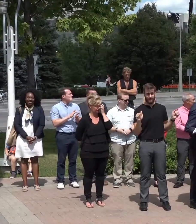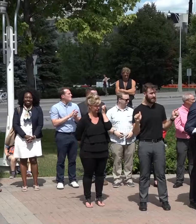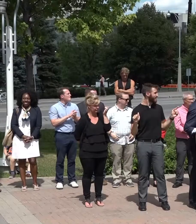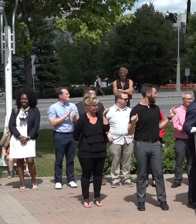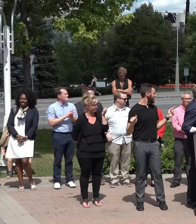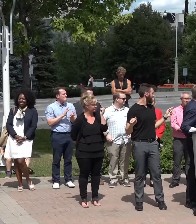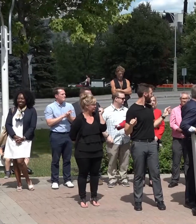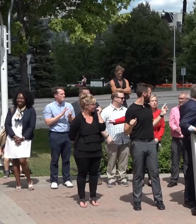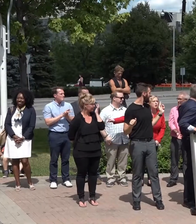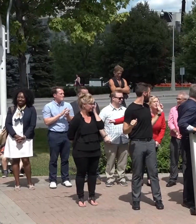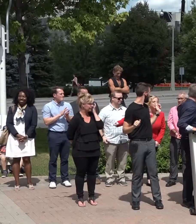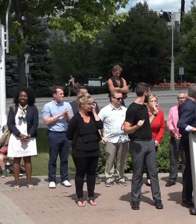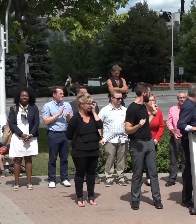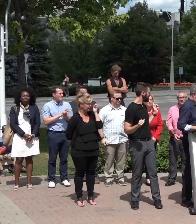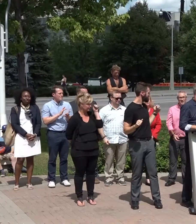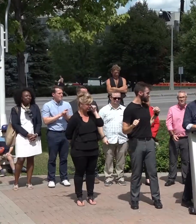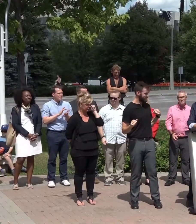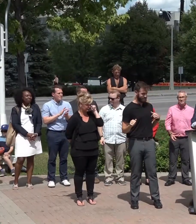Hardin,